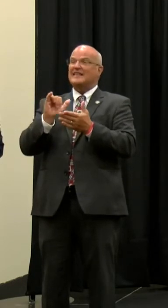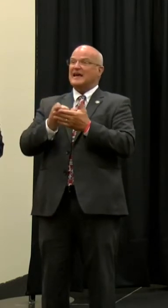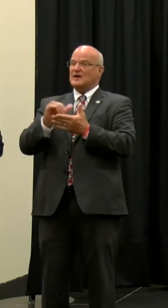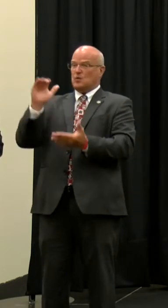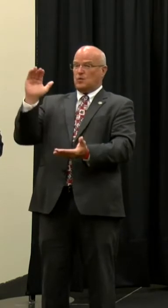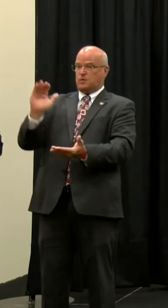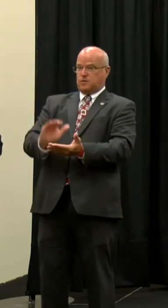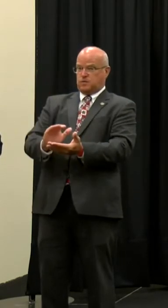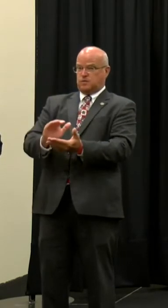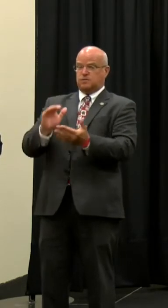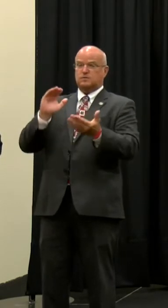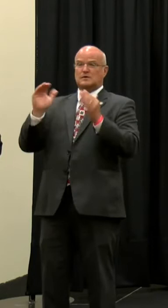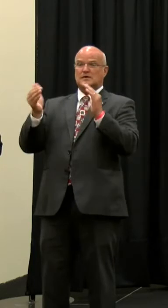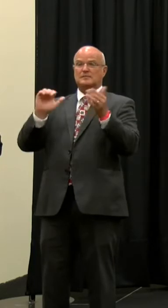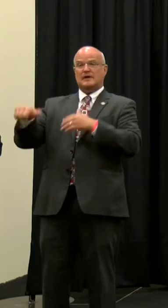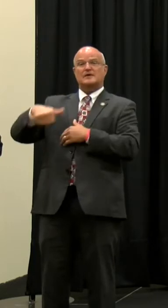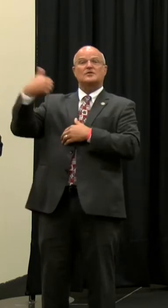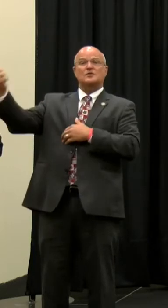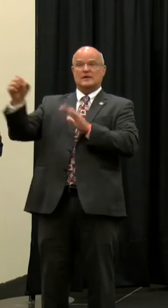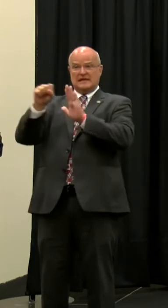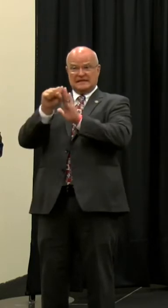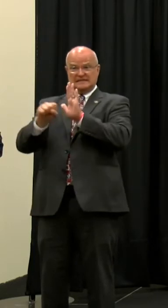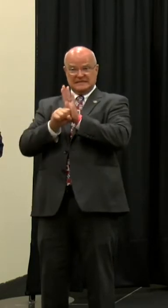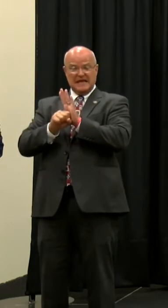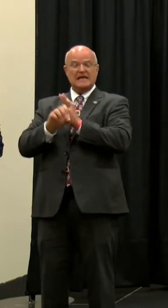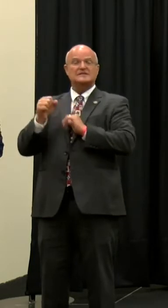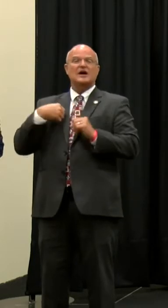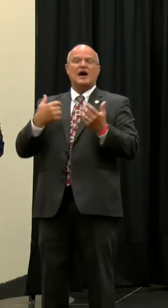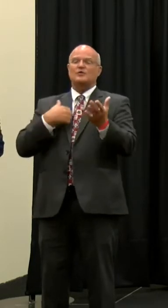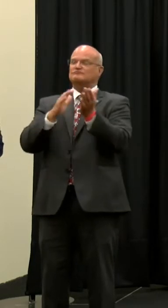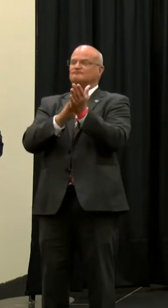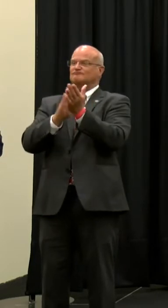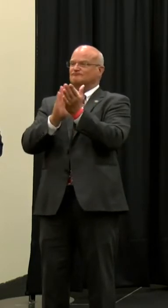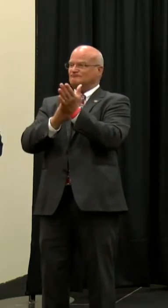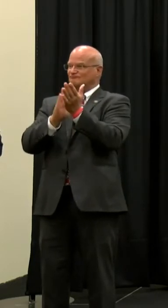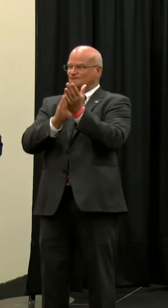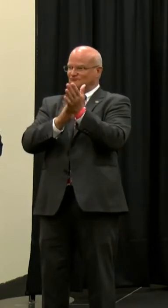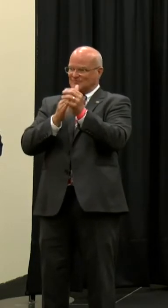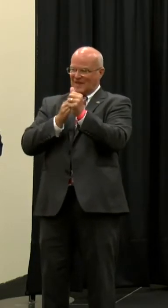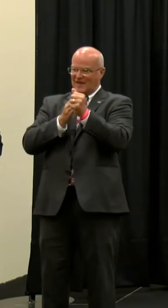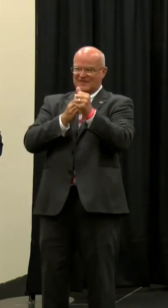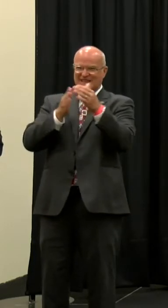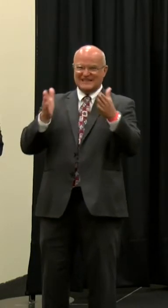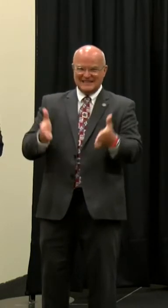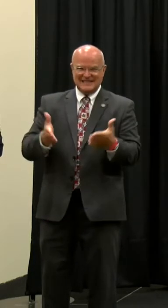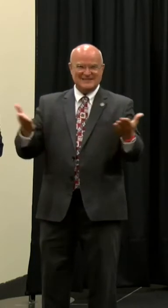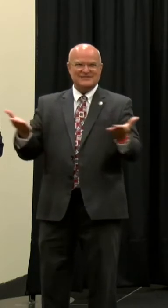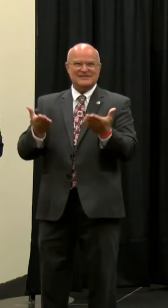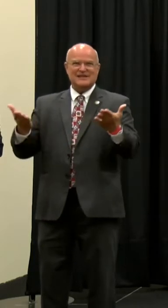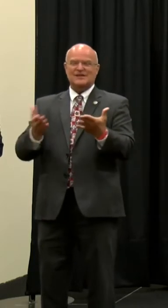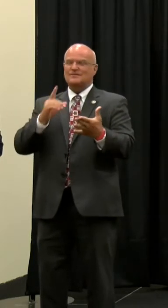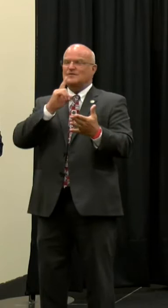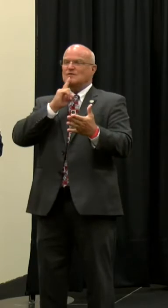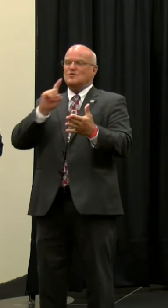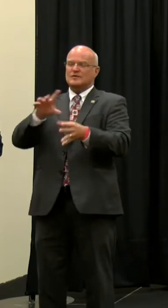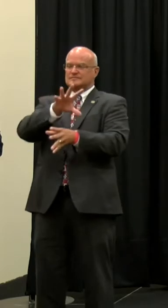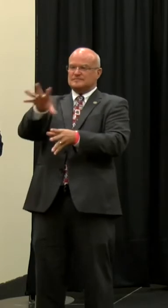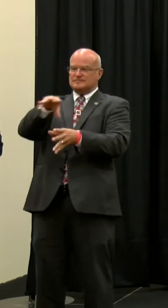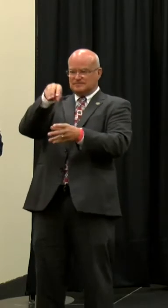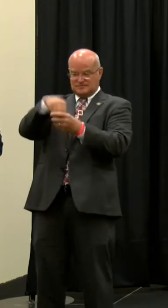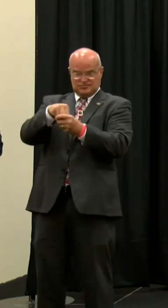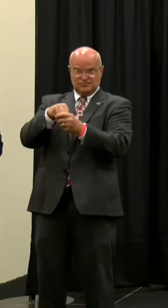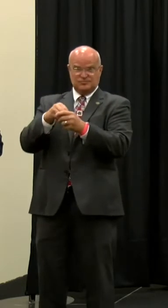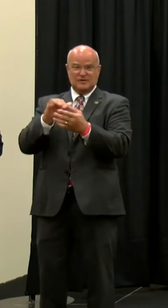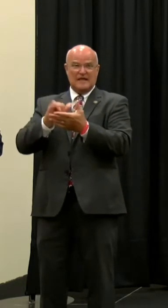low compared to the rest of the state. And so I want to applaud the leadership here and how you've embraced